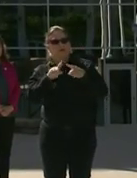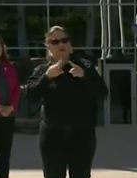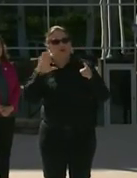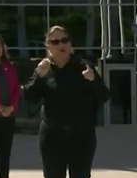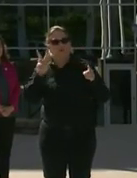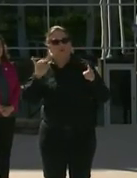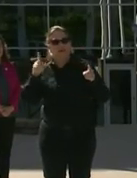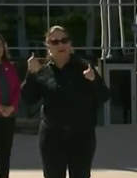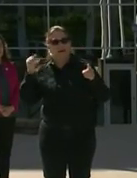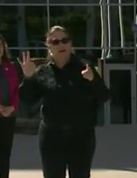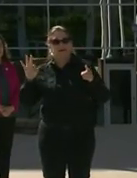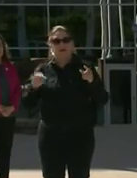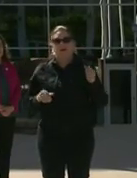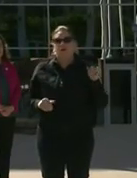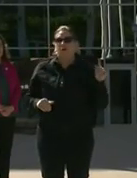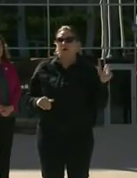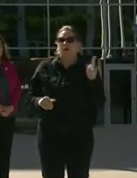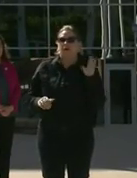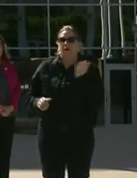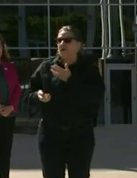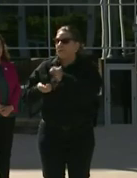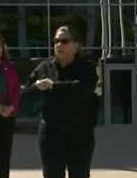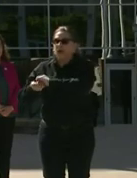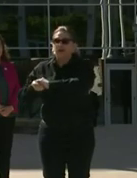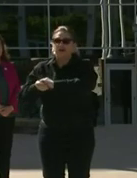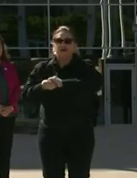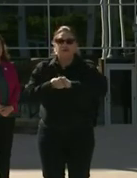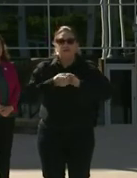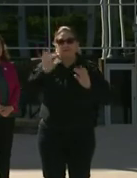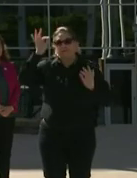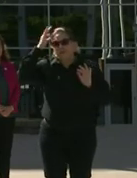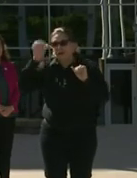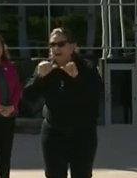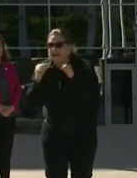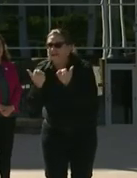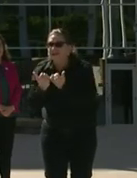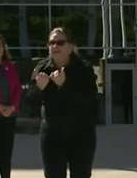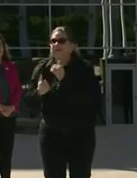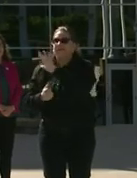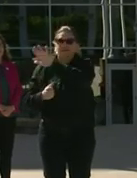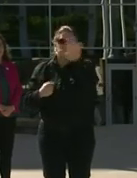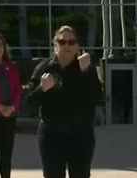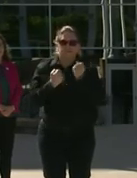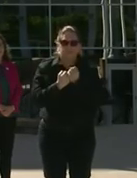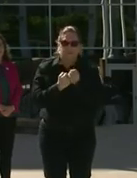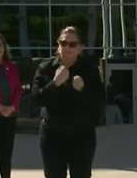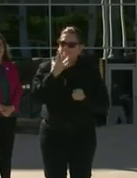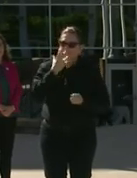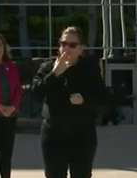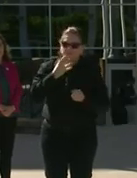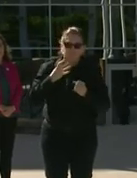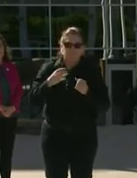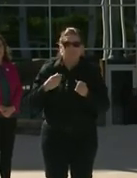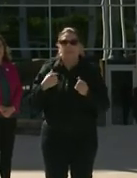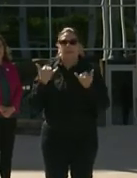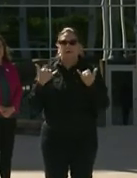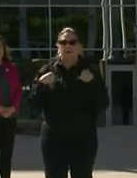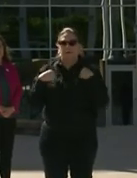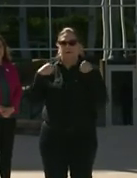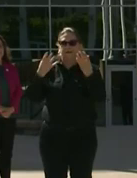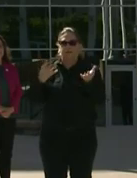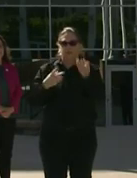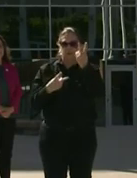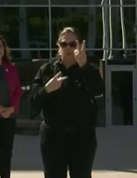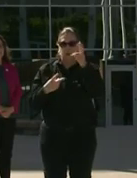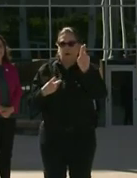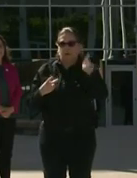partners for their continued support. I'd like to provide two brief updates this morning. The first is that in response